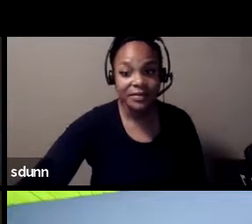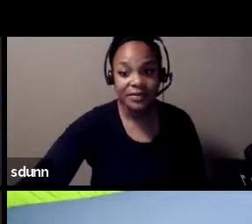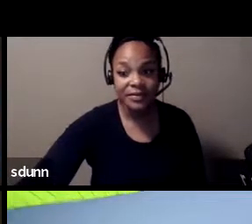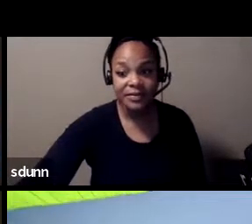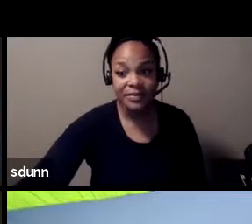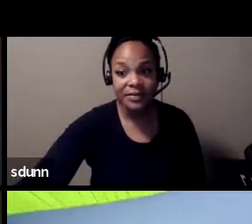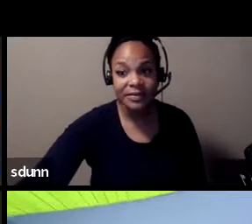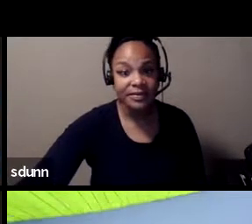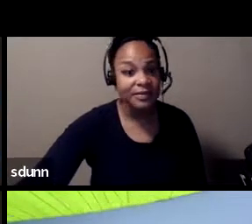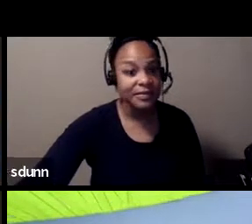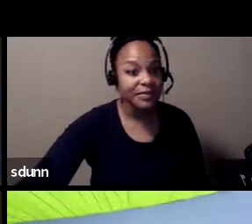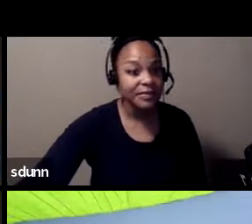Okay,